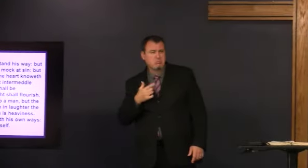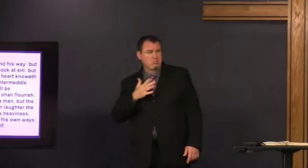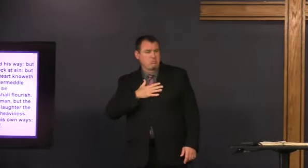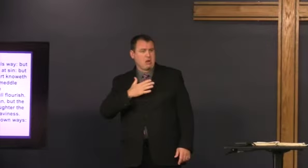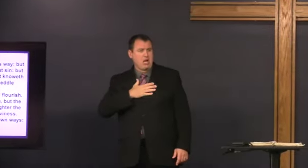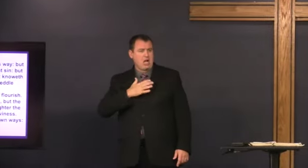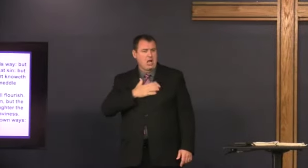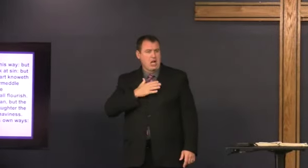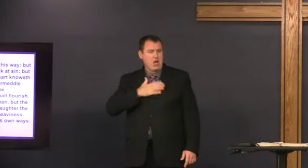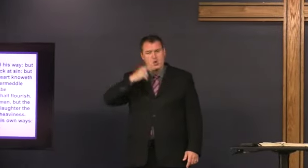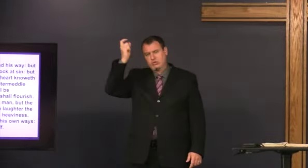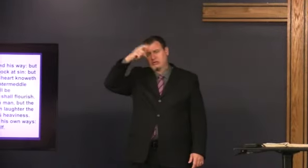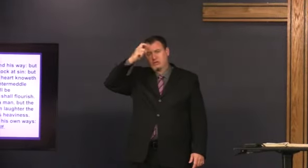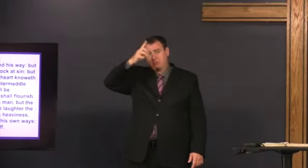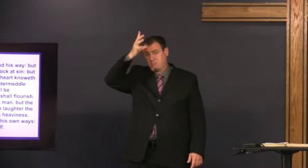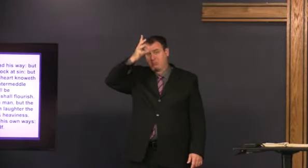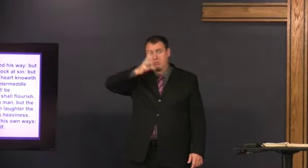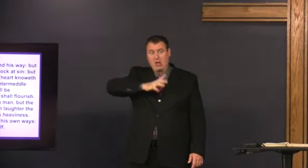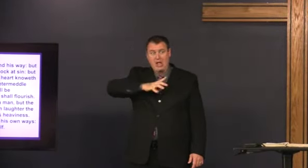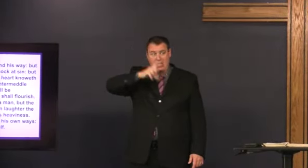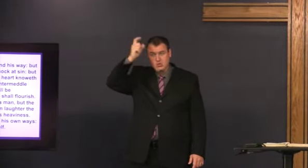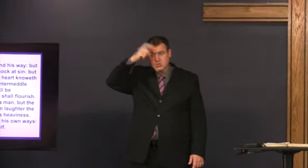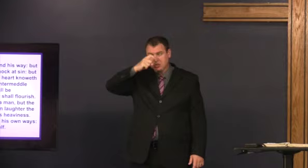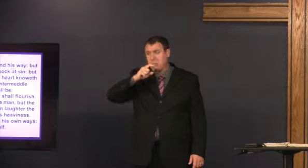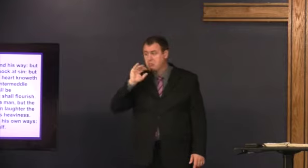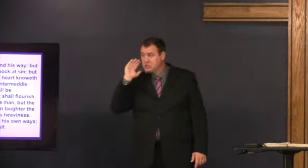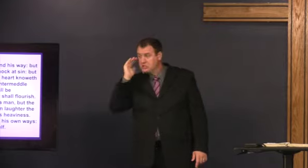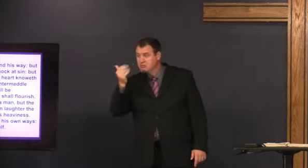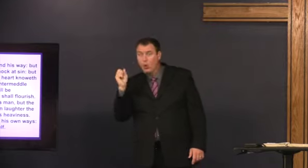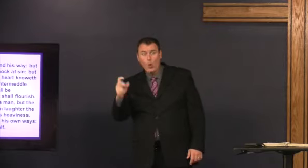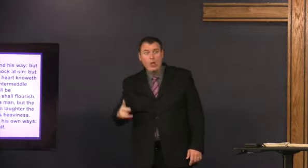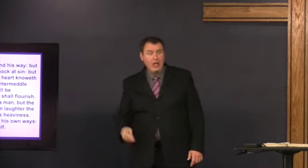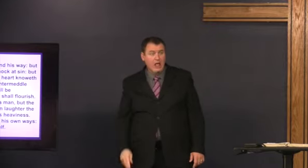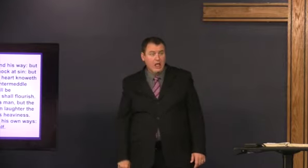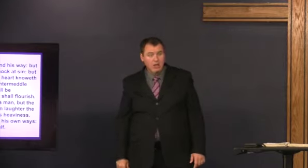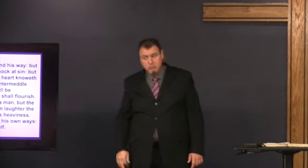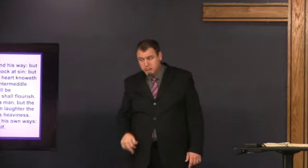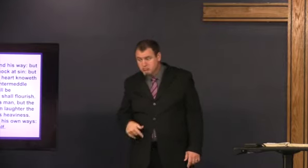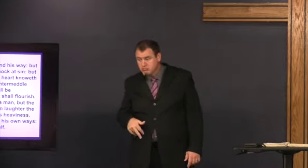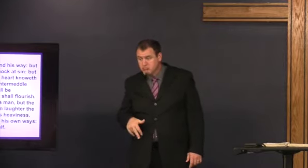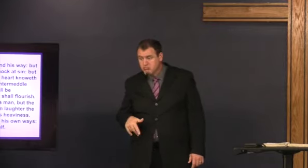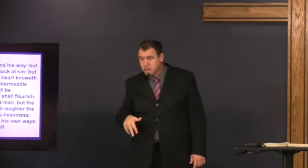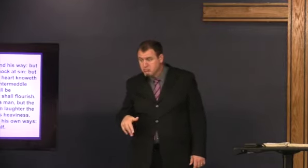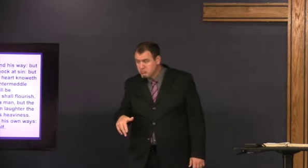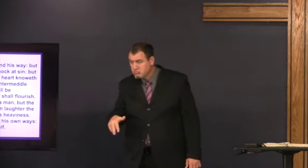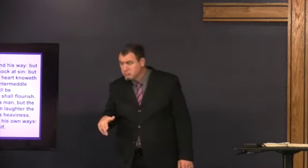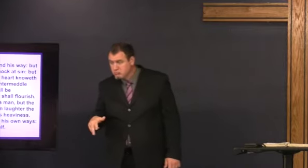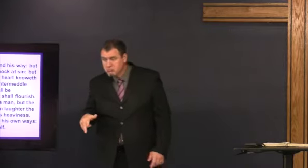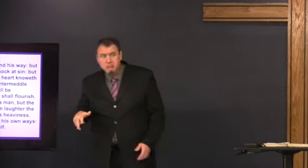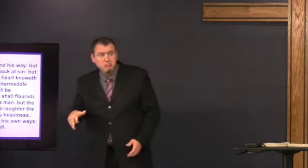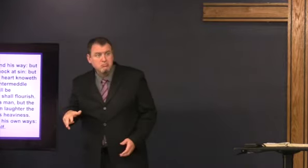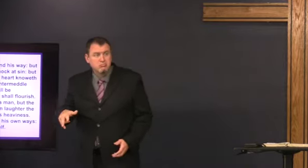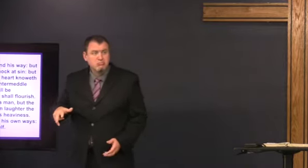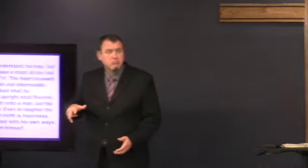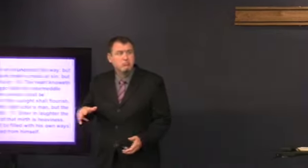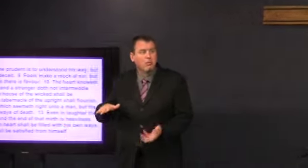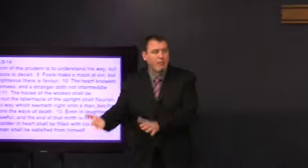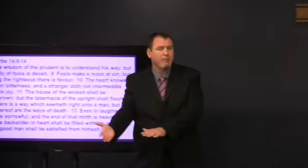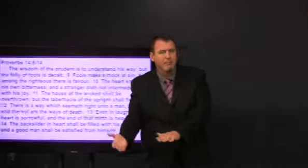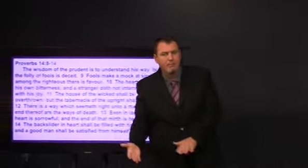is. I feel like it. If I'm the wise man, it seems okay. I walk along.